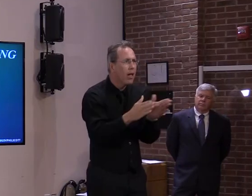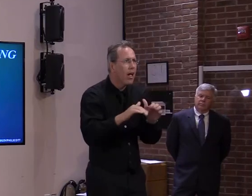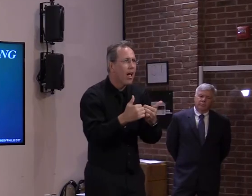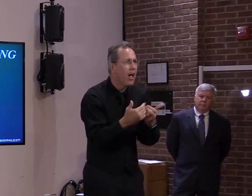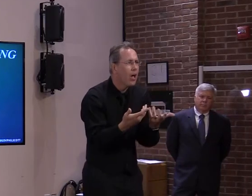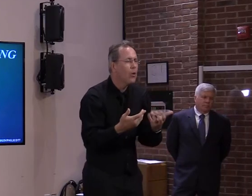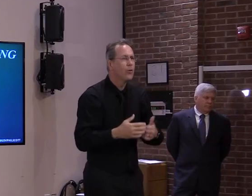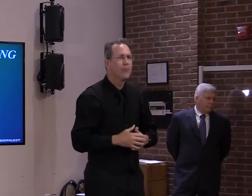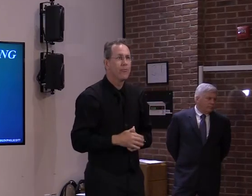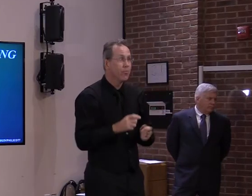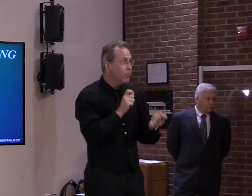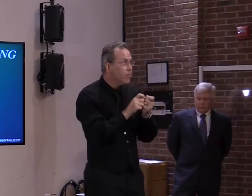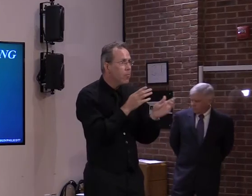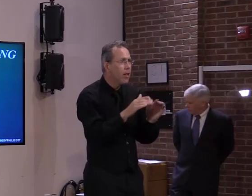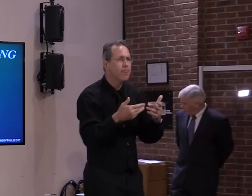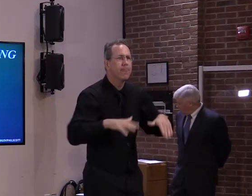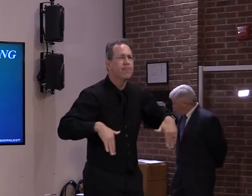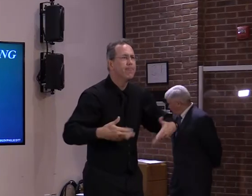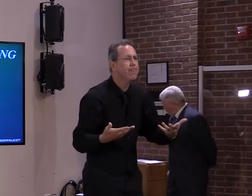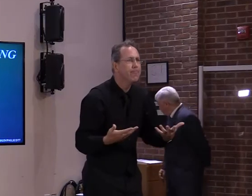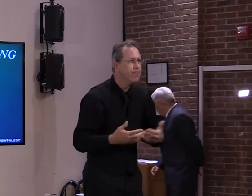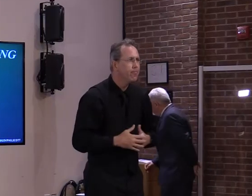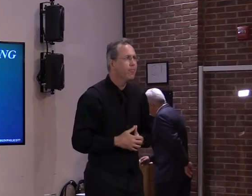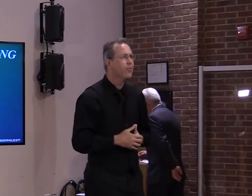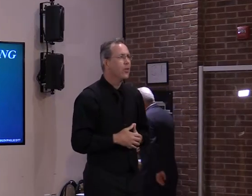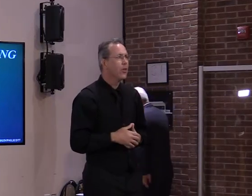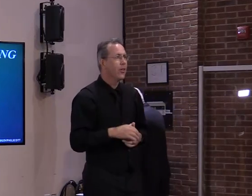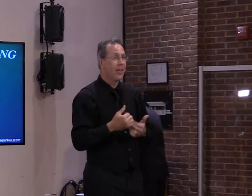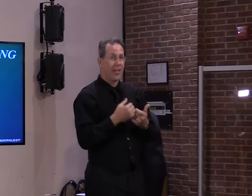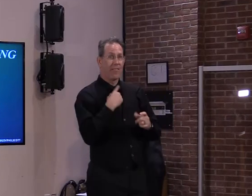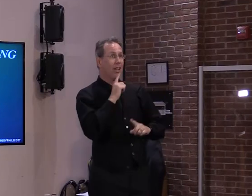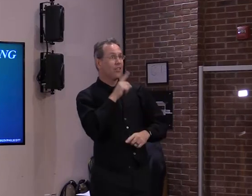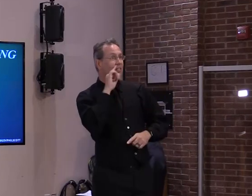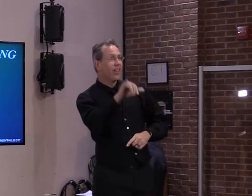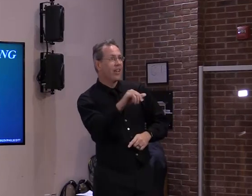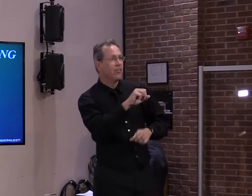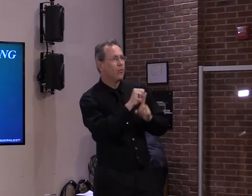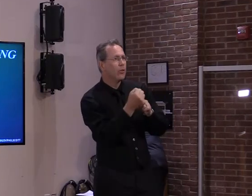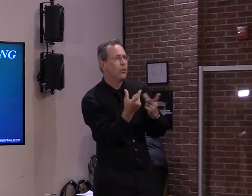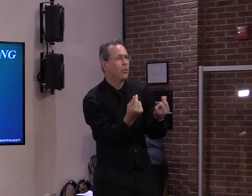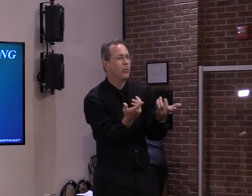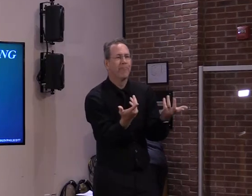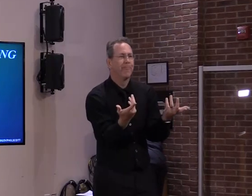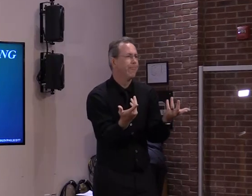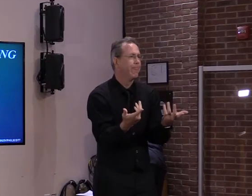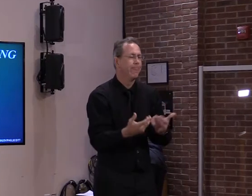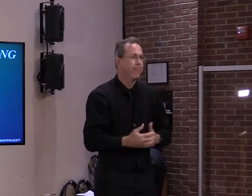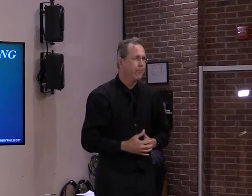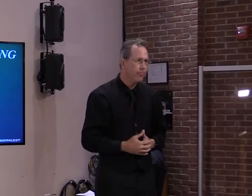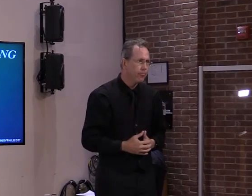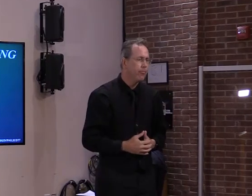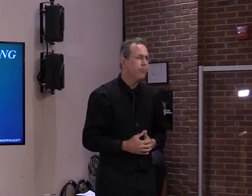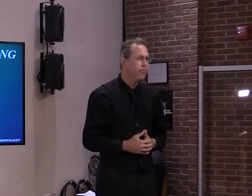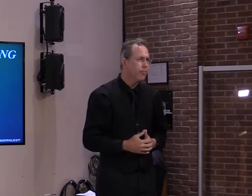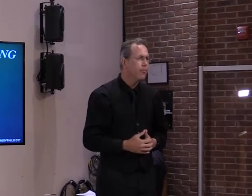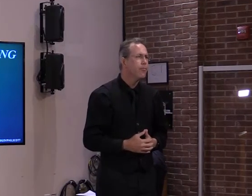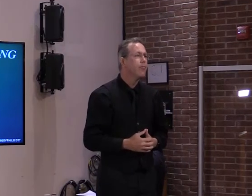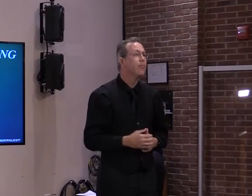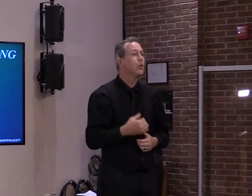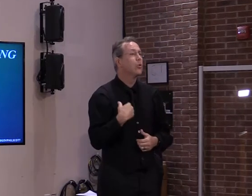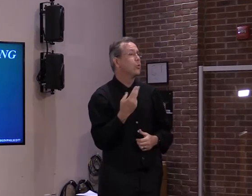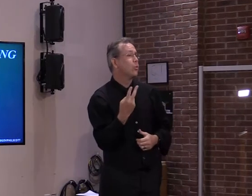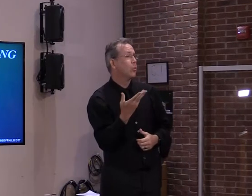target. And we have sort of two forces against each other right now. One is the more